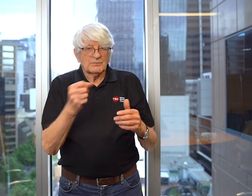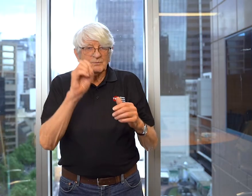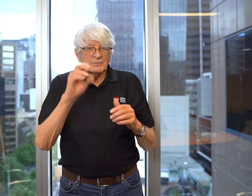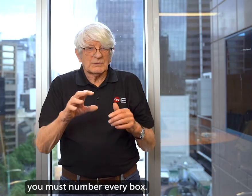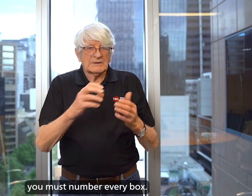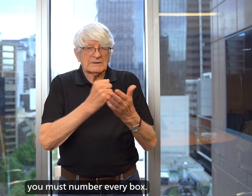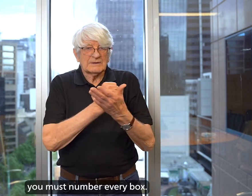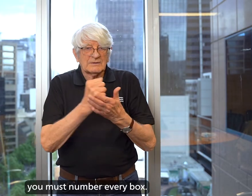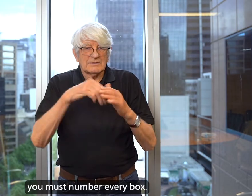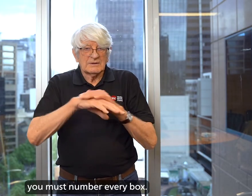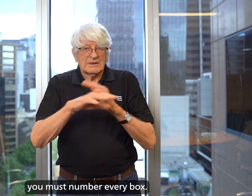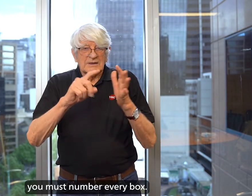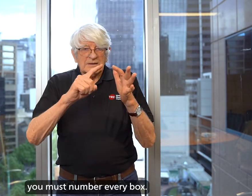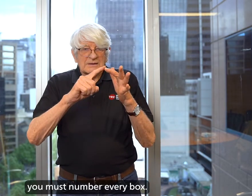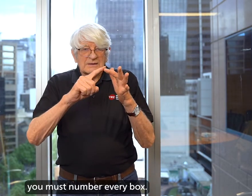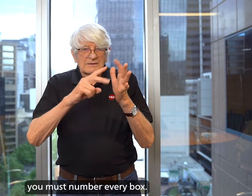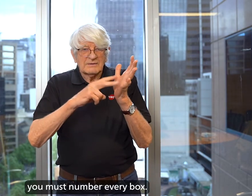You must number every box.